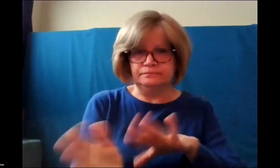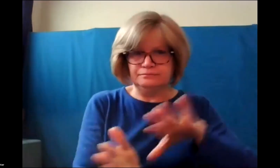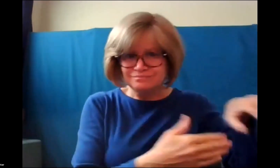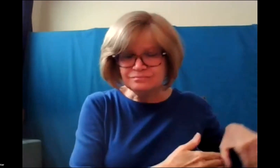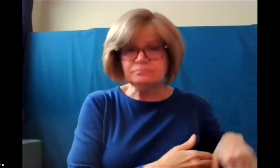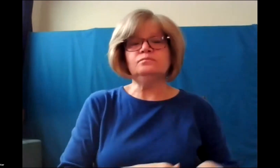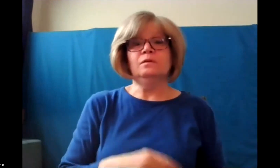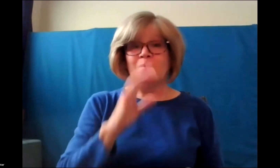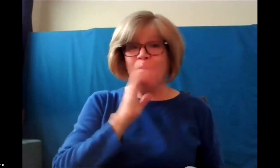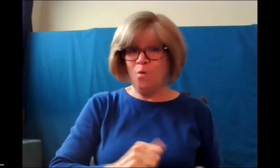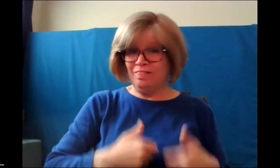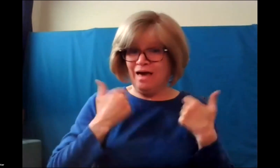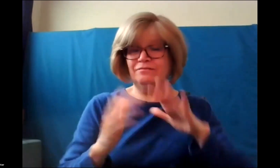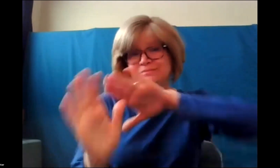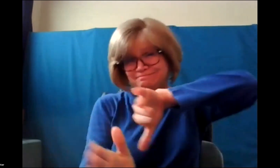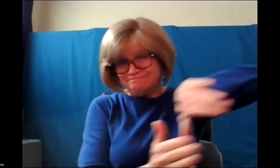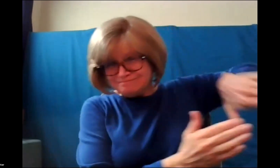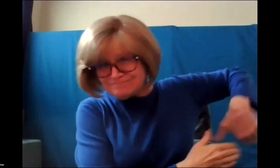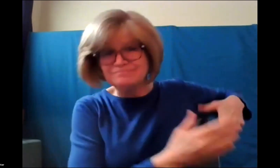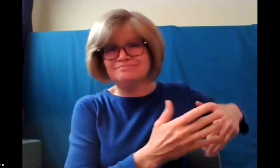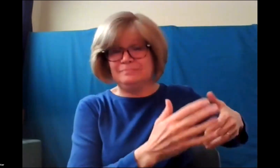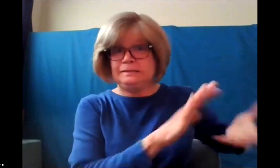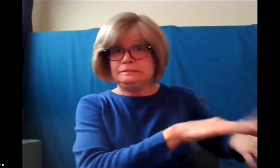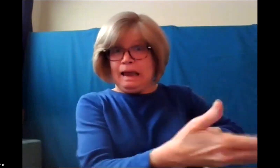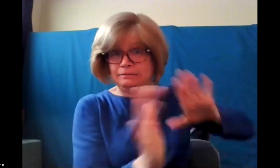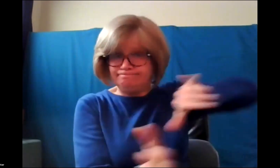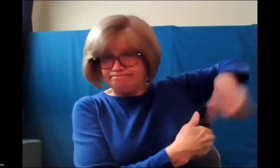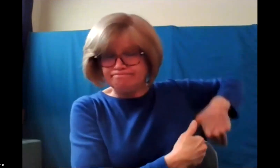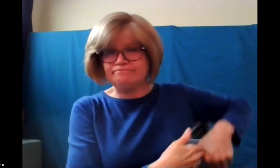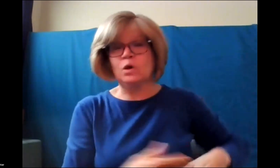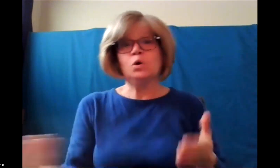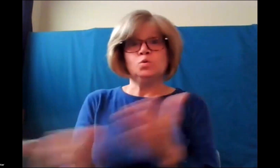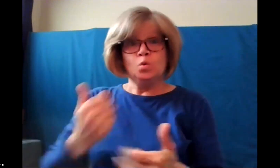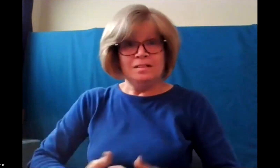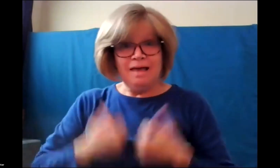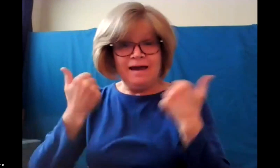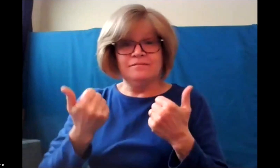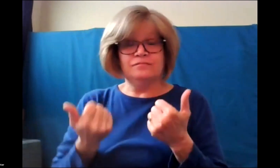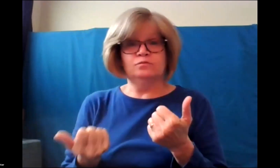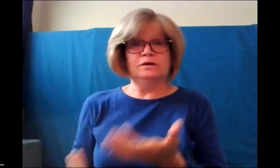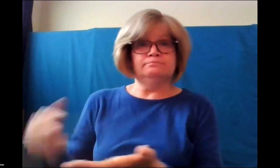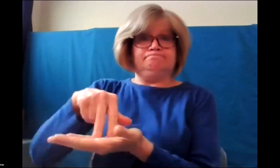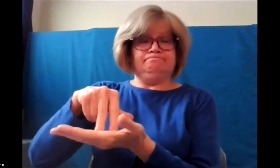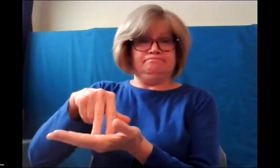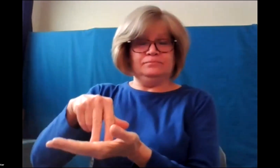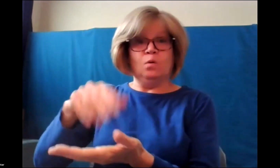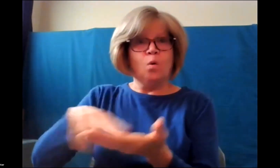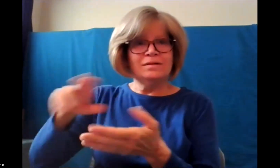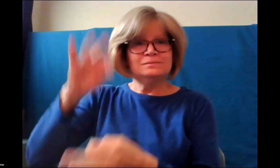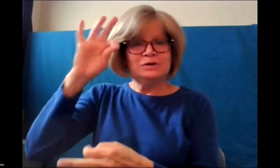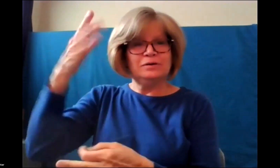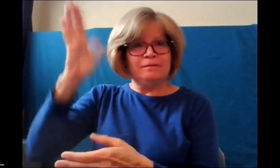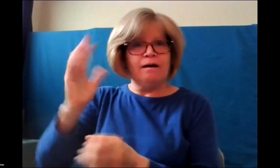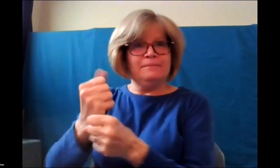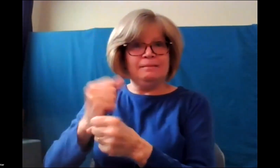we die to the old life and rise to the new one that God avails and the Holy Spirit makes possible